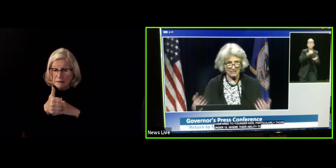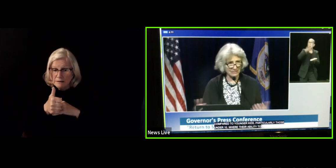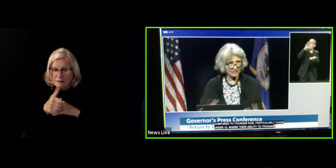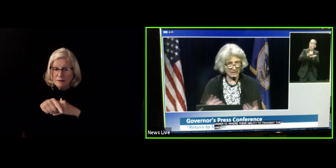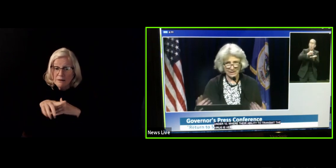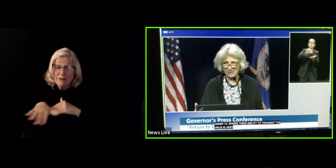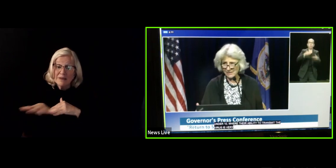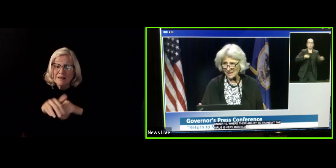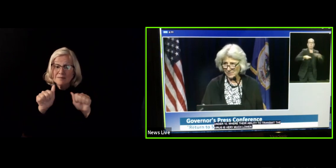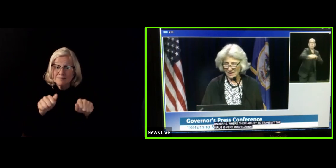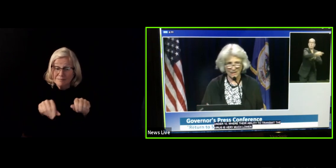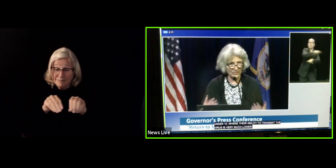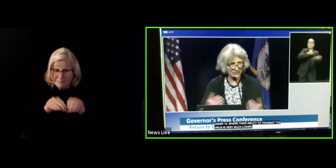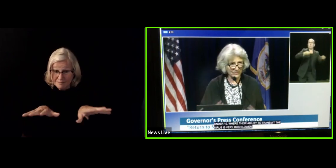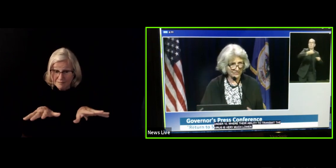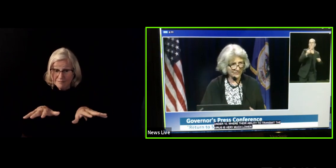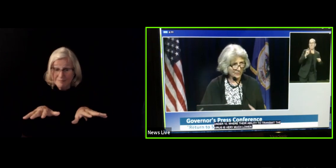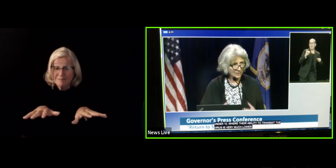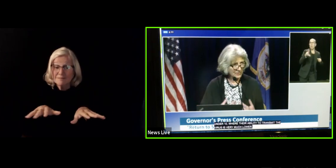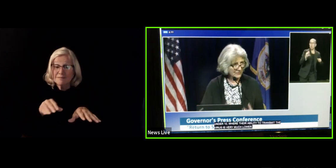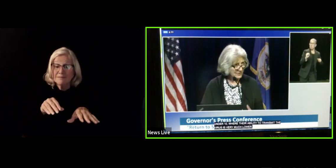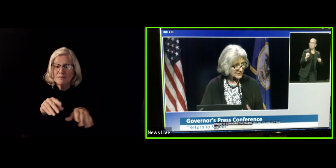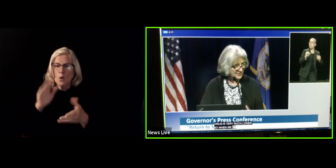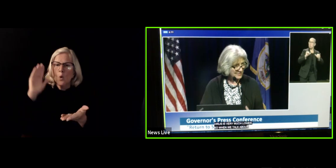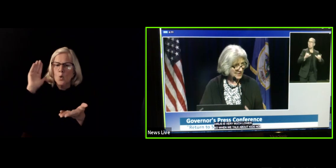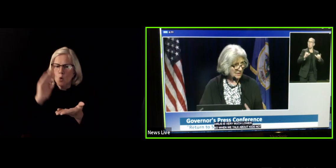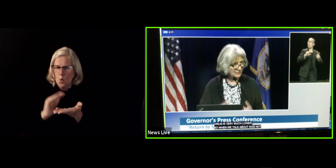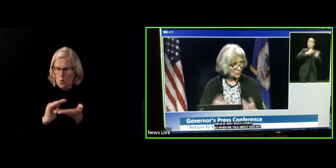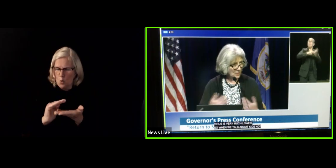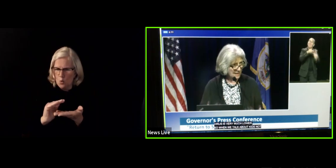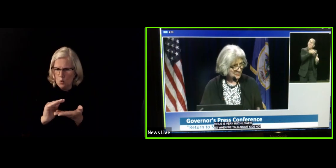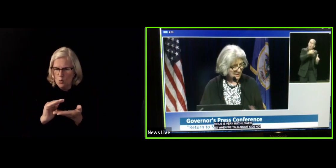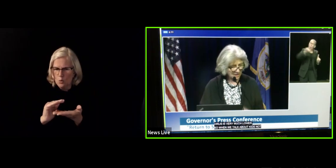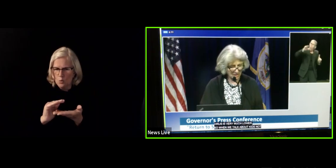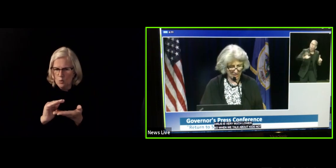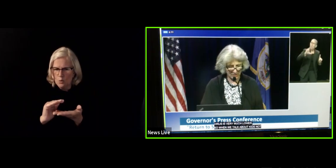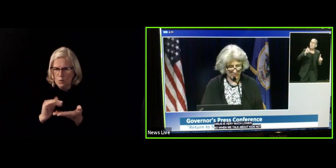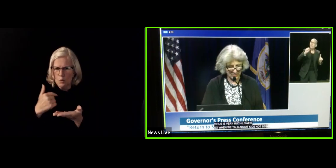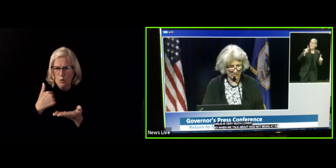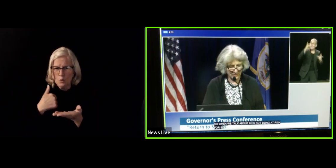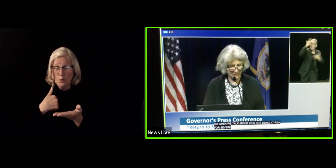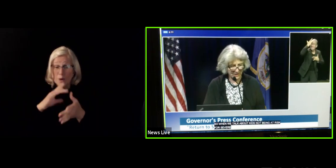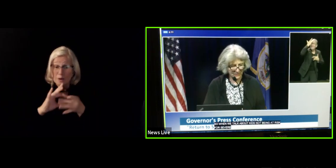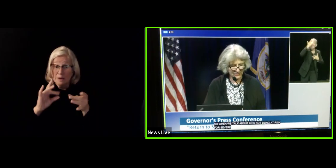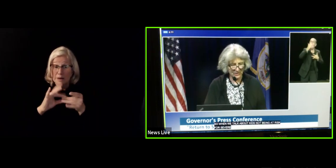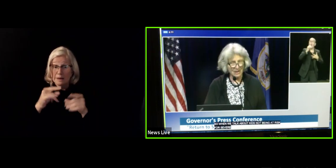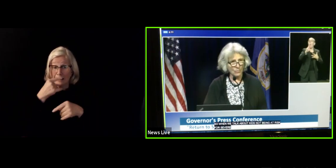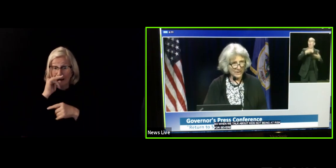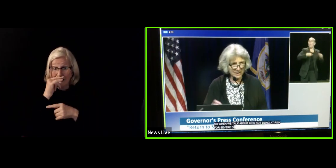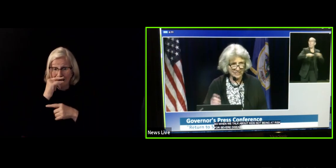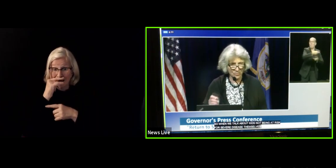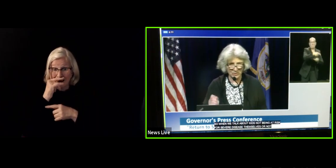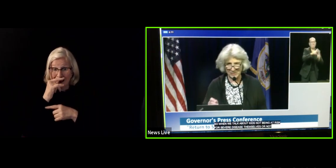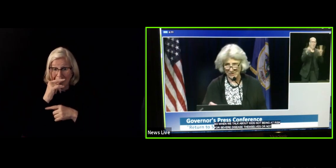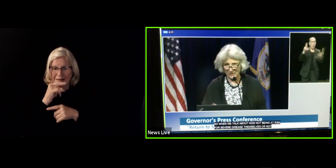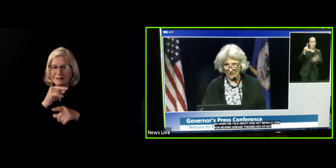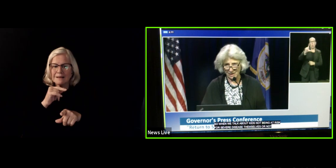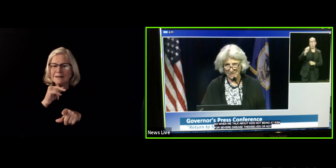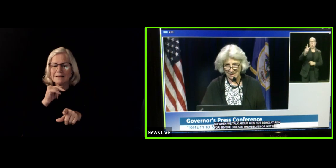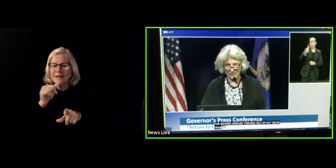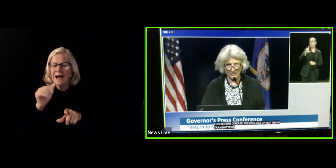about kids not being at risk for severe disease themselves or not being transmitters of the virus, we need to be more